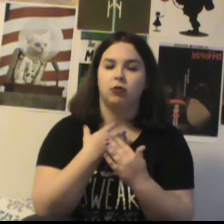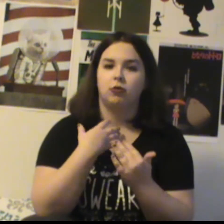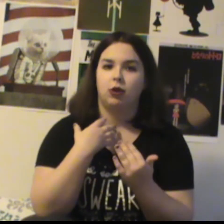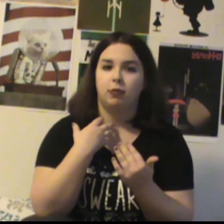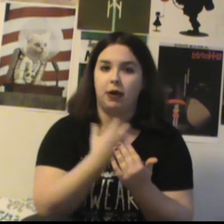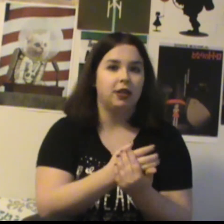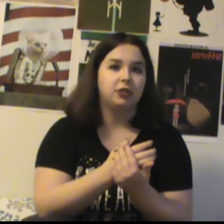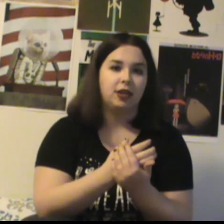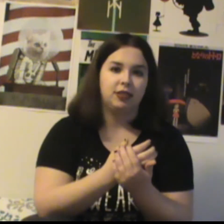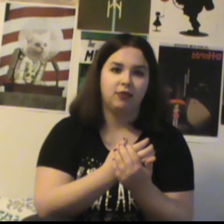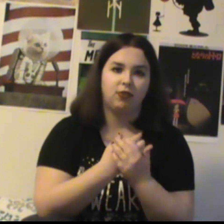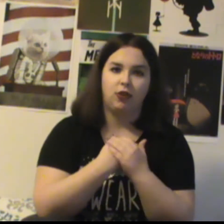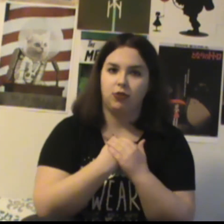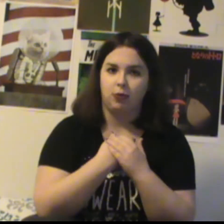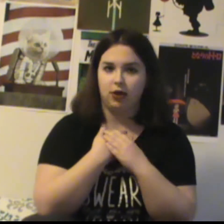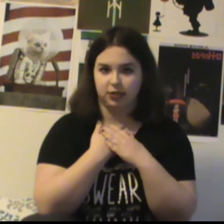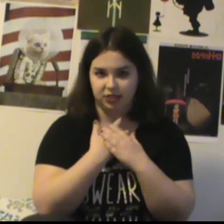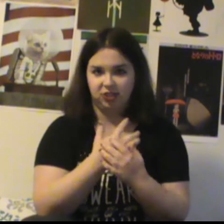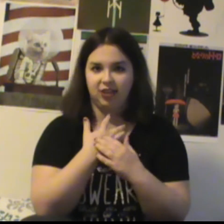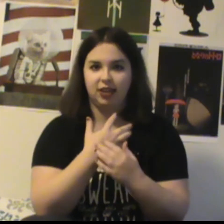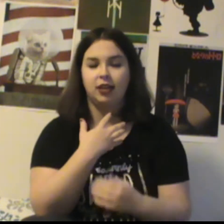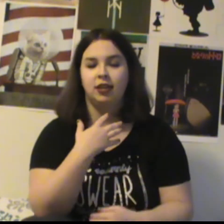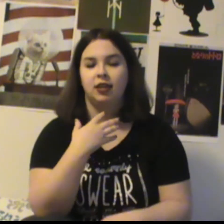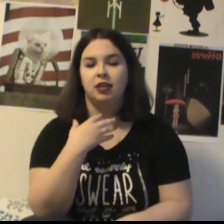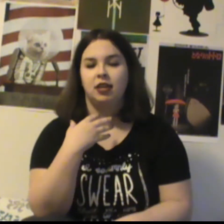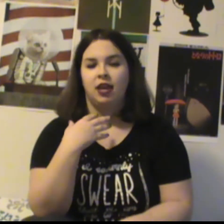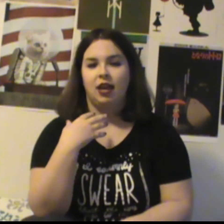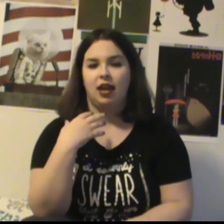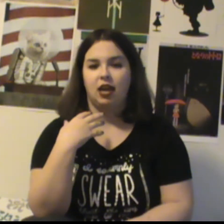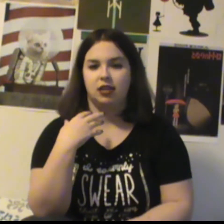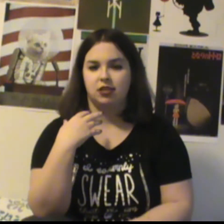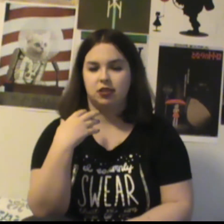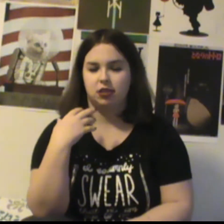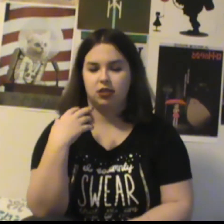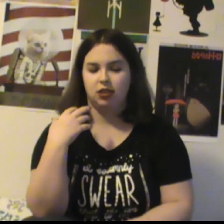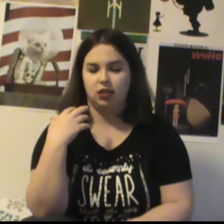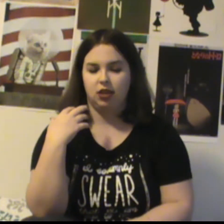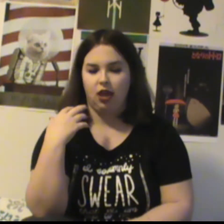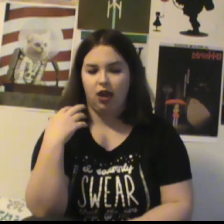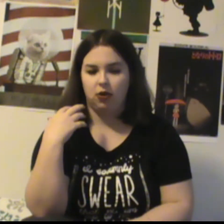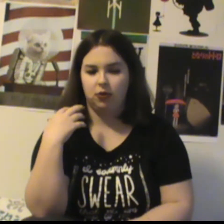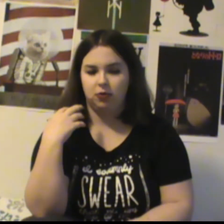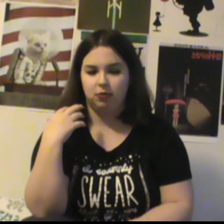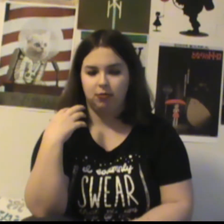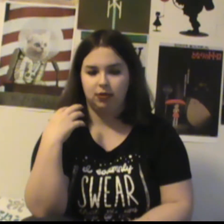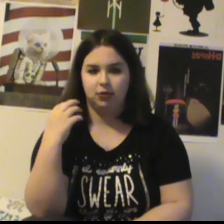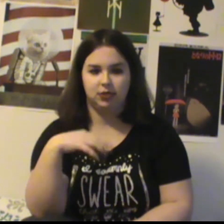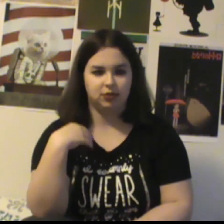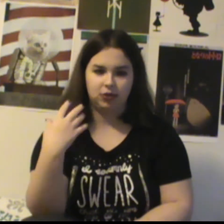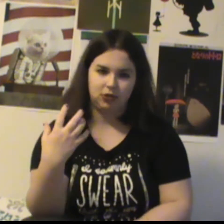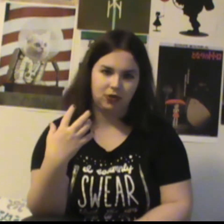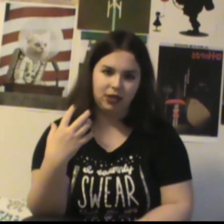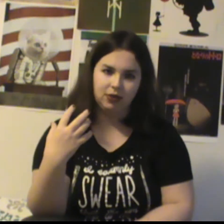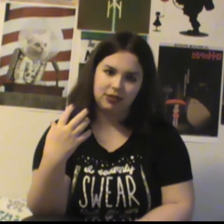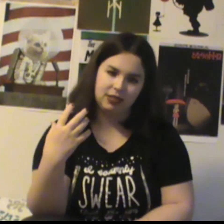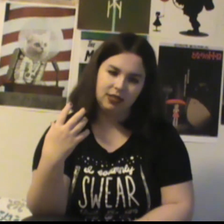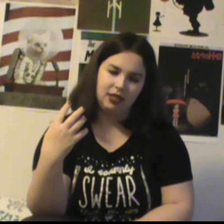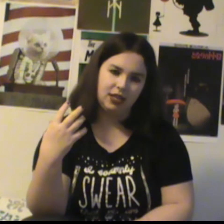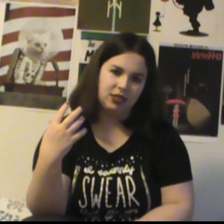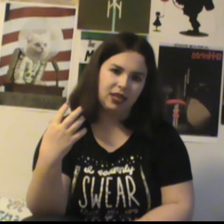through apologizing for all the wrongs that she did, and how Lucy sort of took that was interesting,